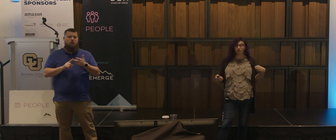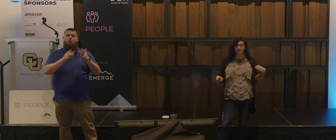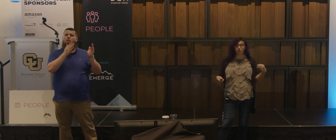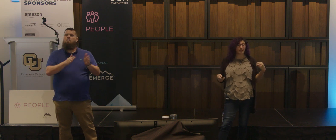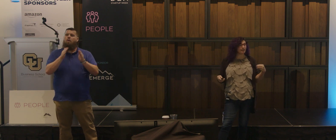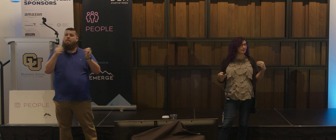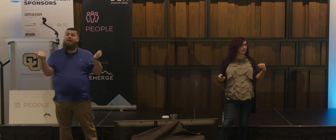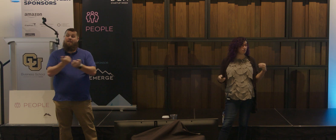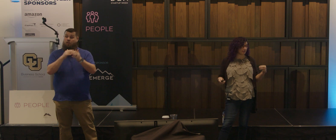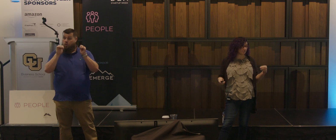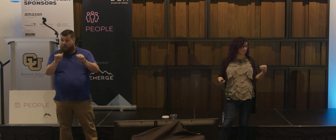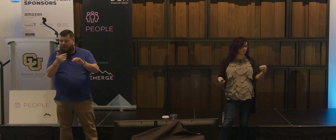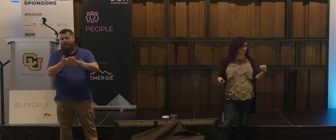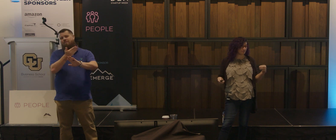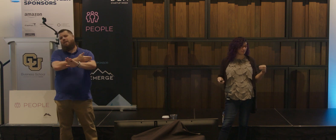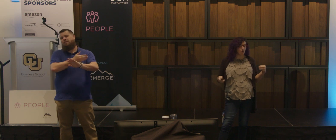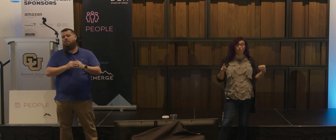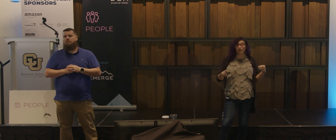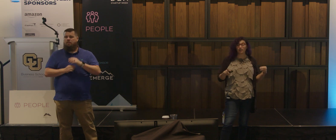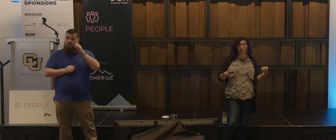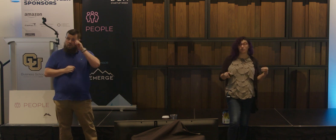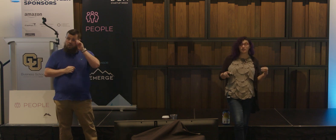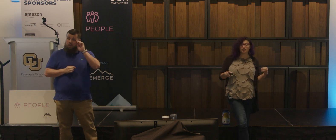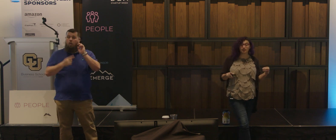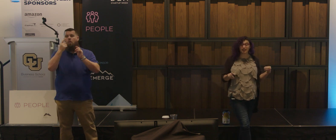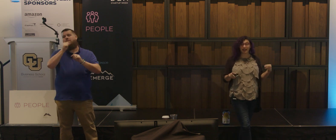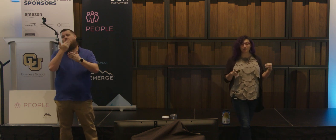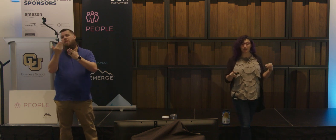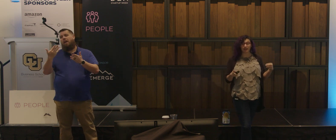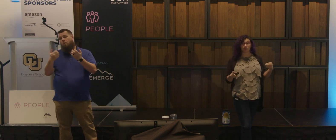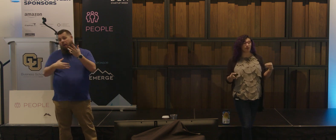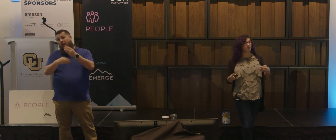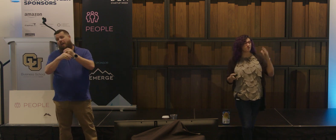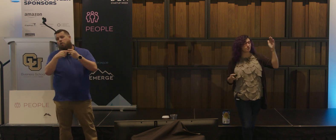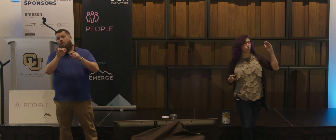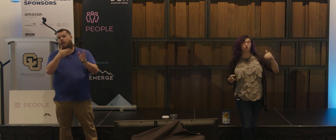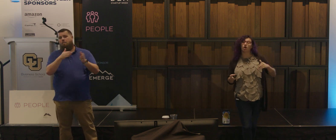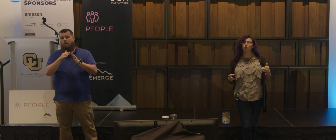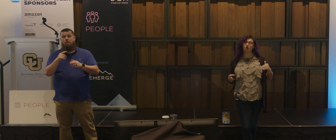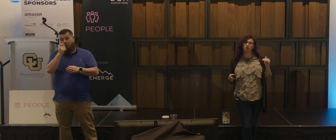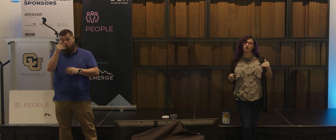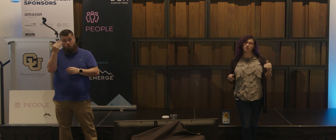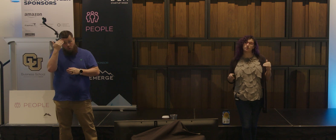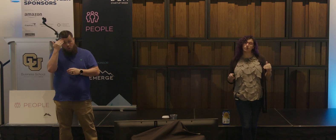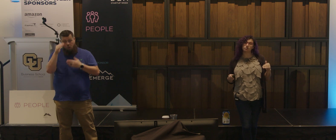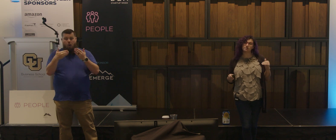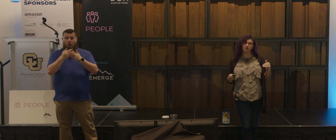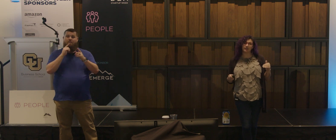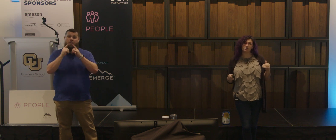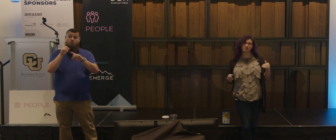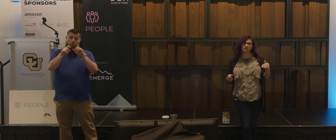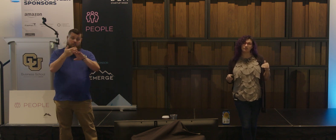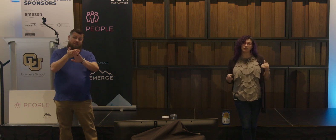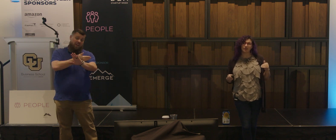Prep everything you can in advance. One of the other things I like to add in that prep is, since you know all of your interview questions